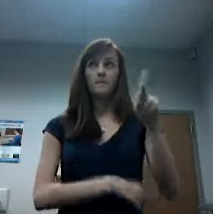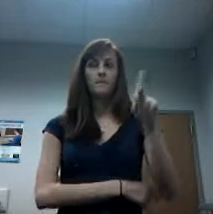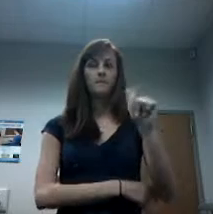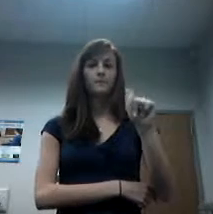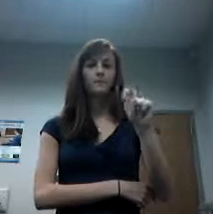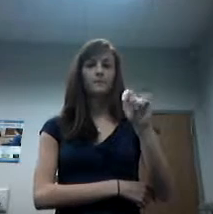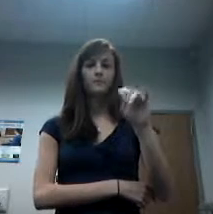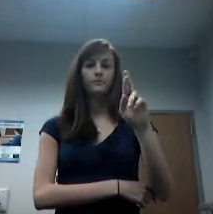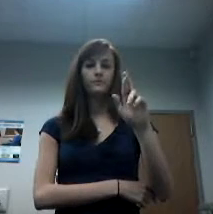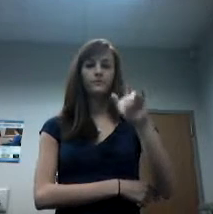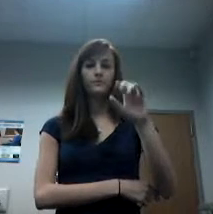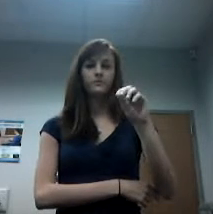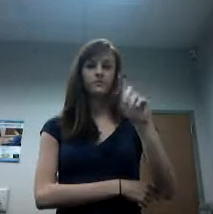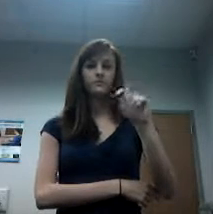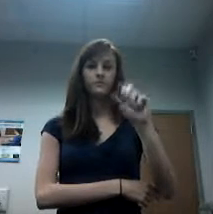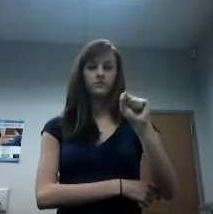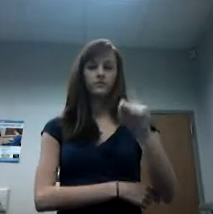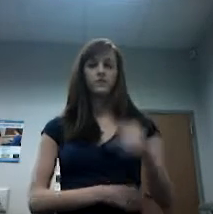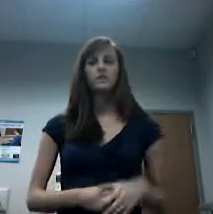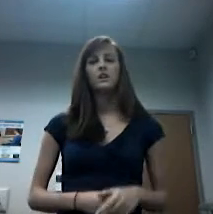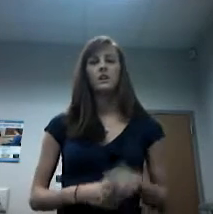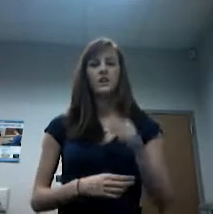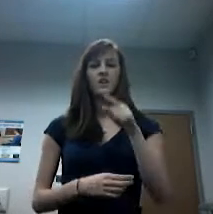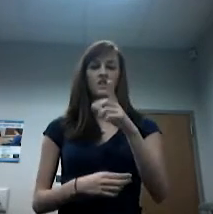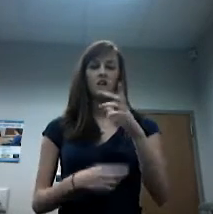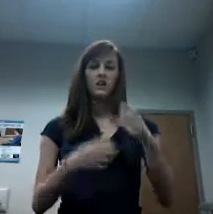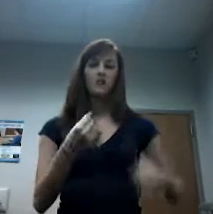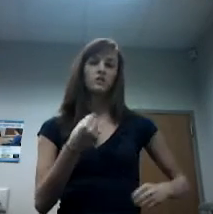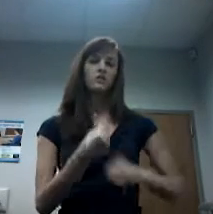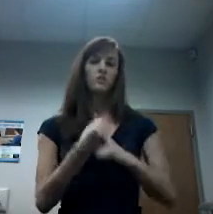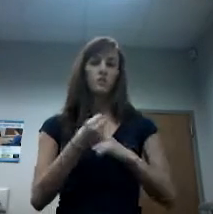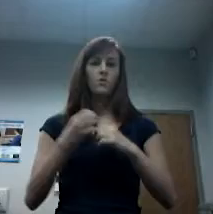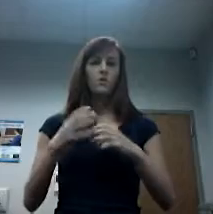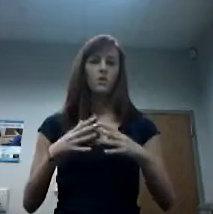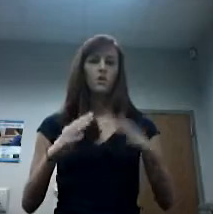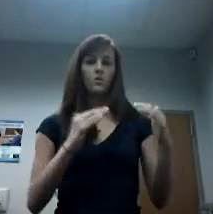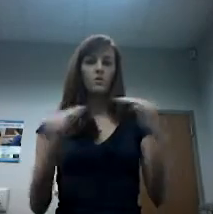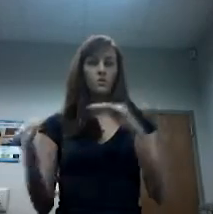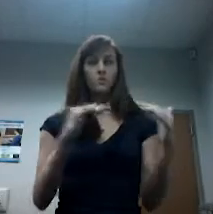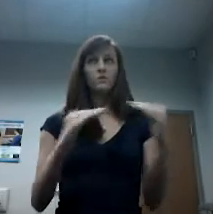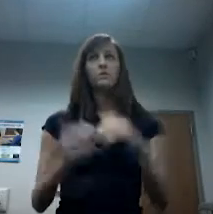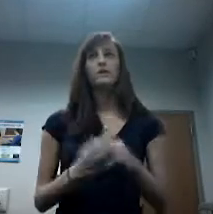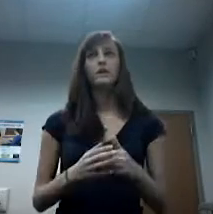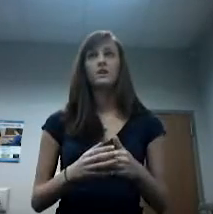And a patriot was someone who supported the war. They wanted to break away from Great Britain. So they